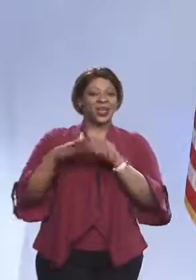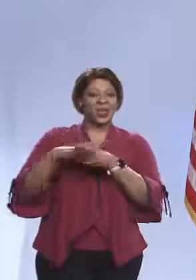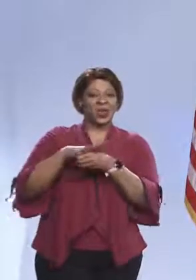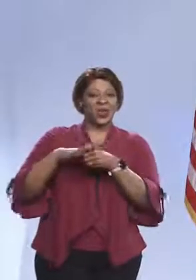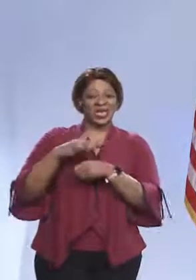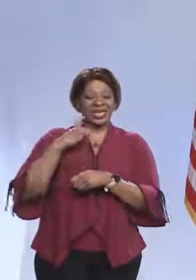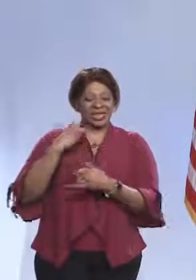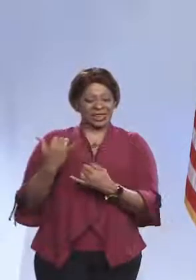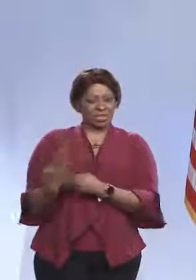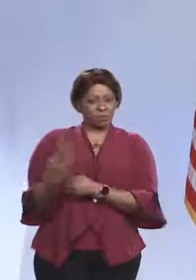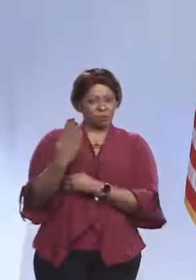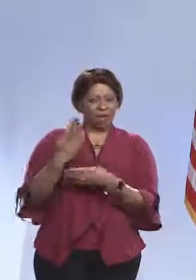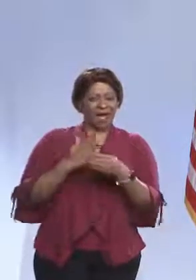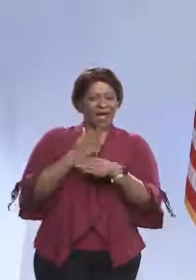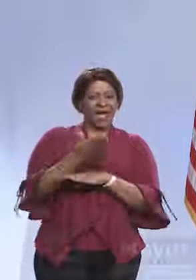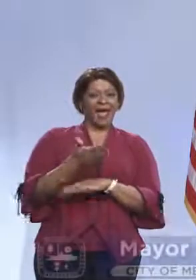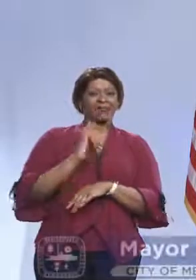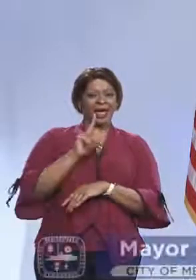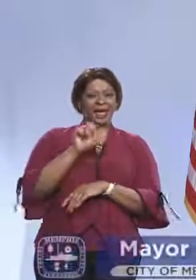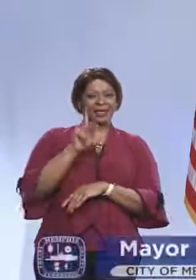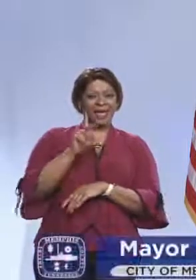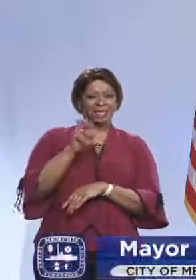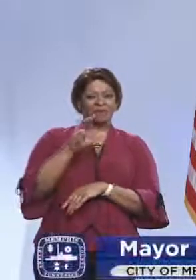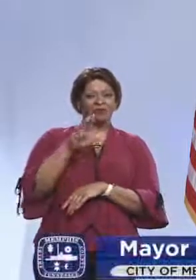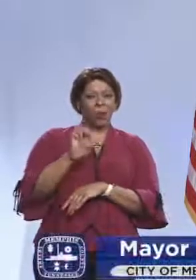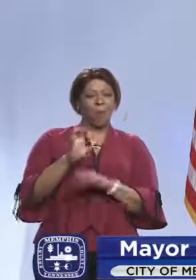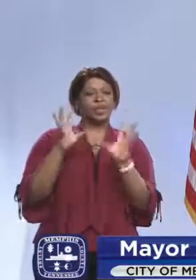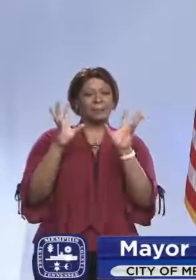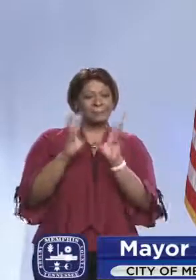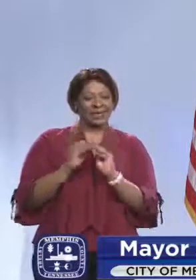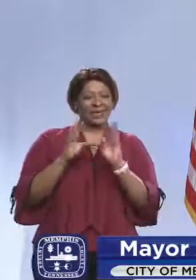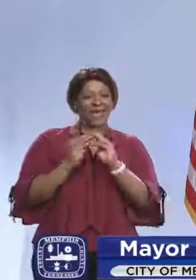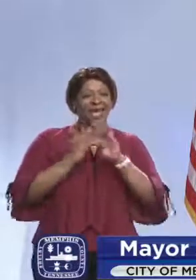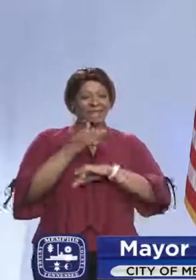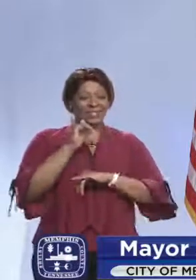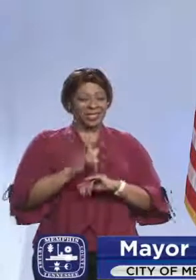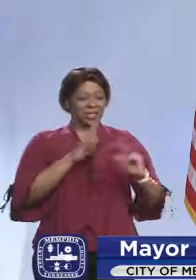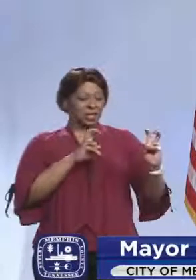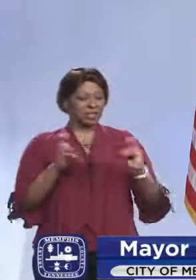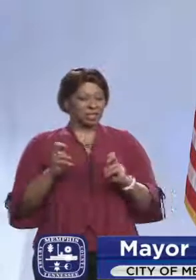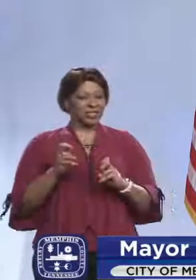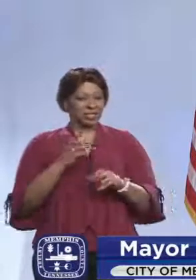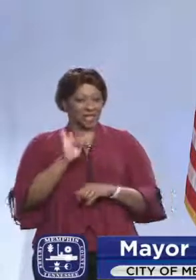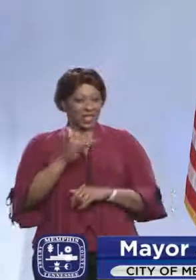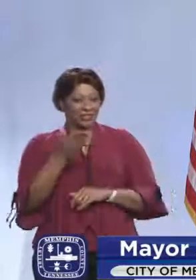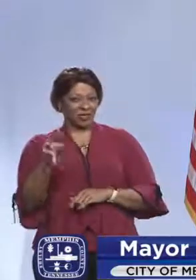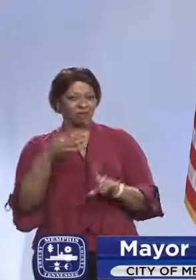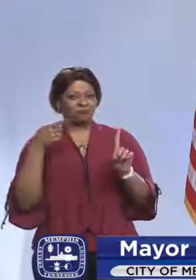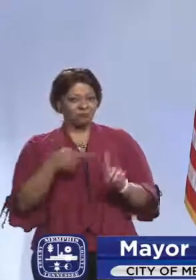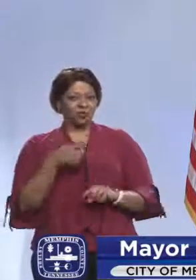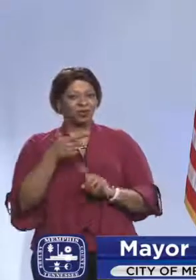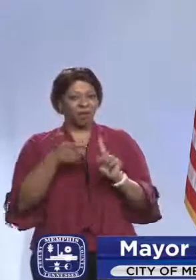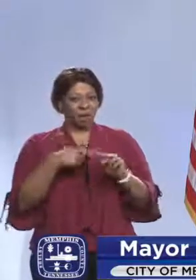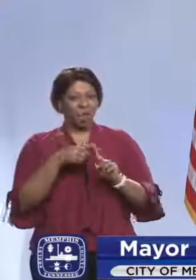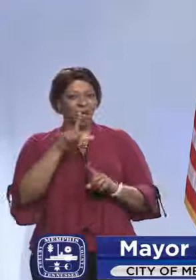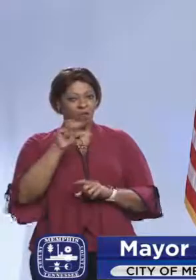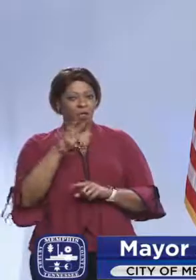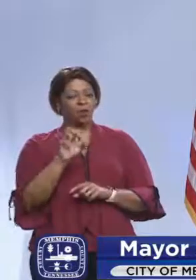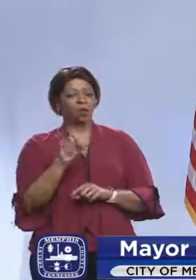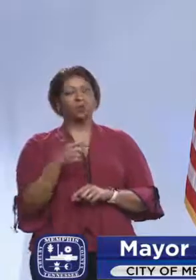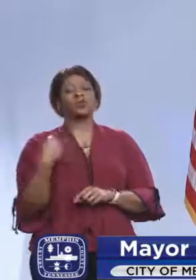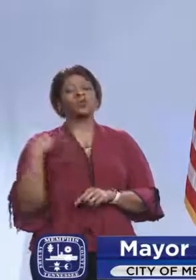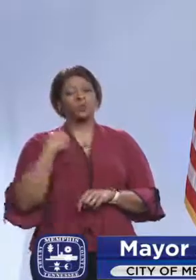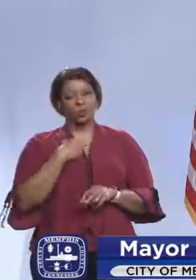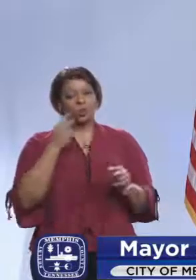just this morning after our task force meeting about this very issue and about the very store you mentioned, Lowe's. We